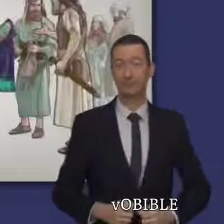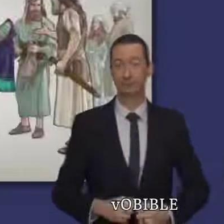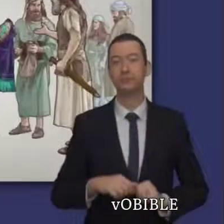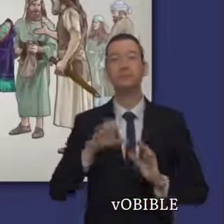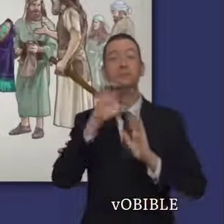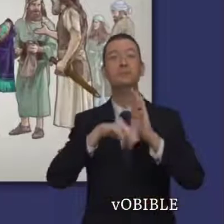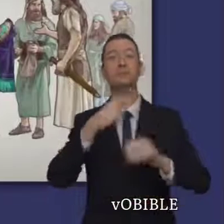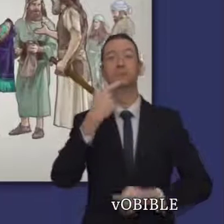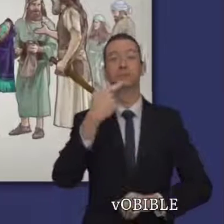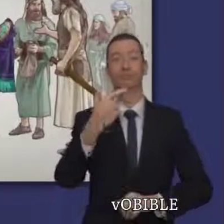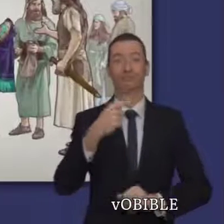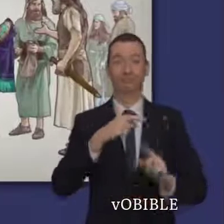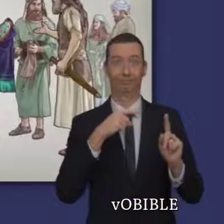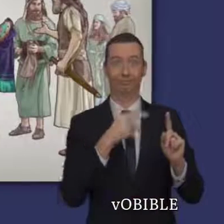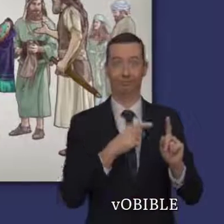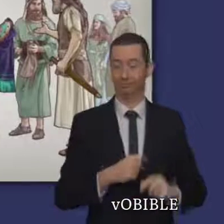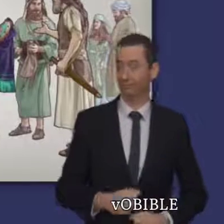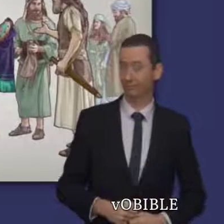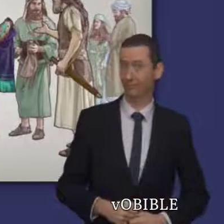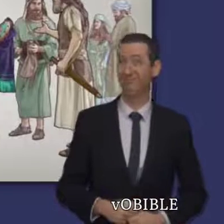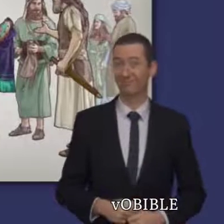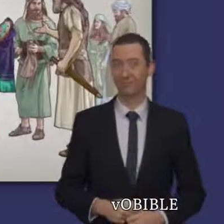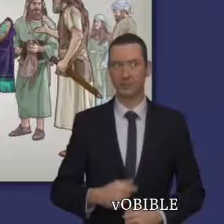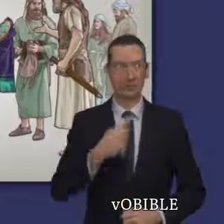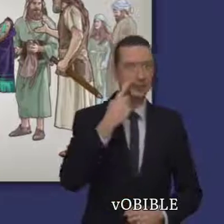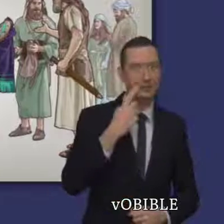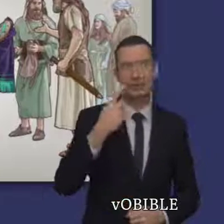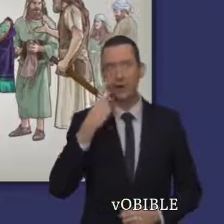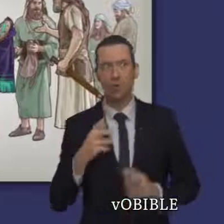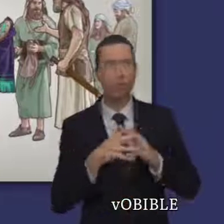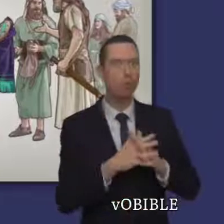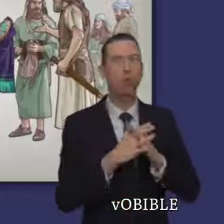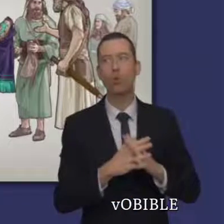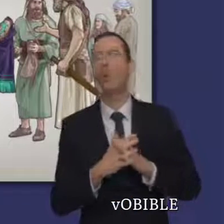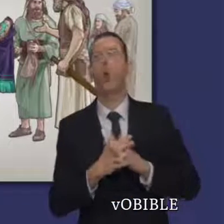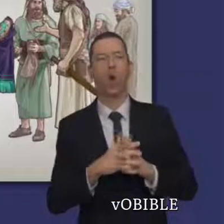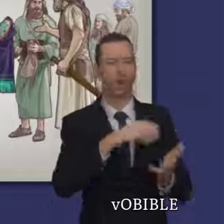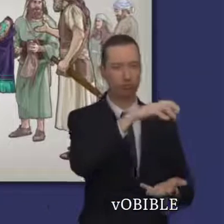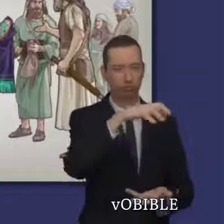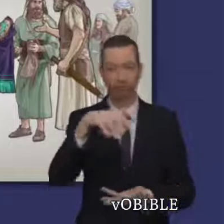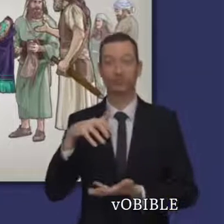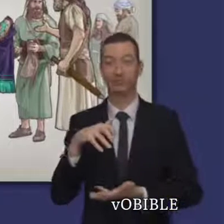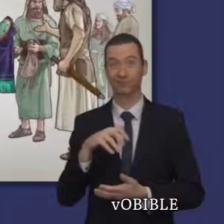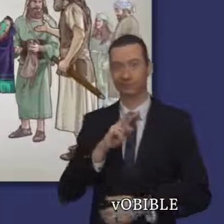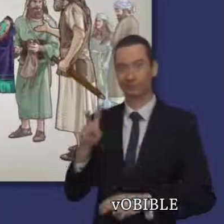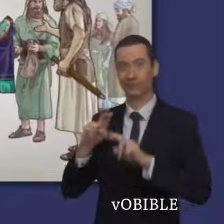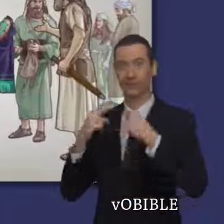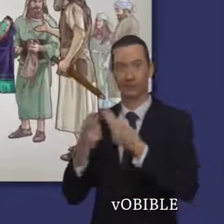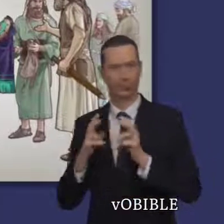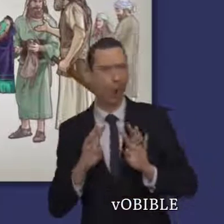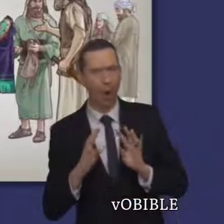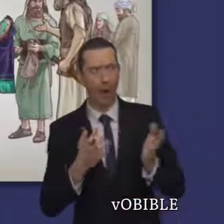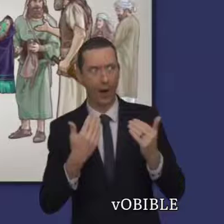is exposed for disobediently taking spoil from Jericho. He is put to death along with his family, who no